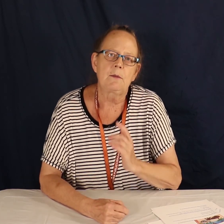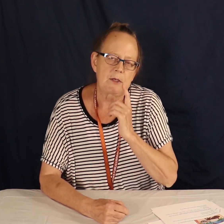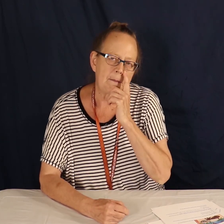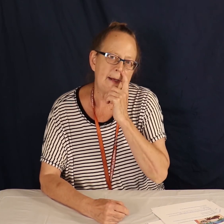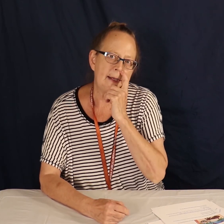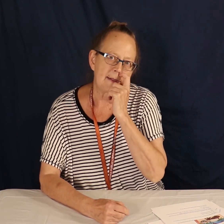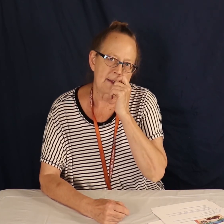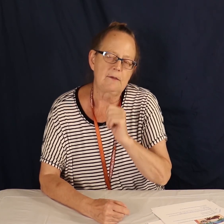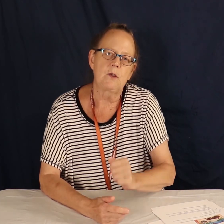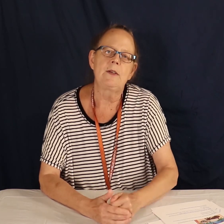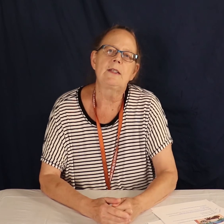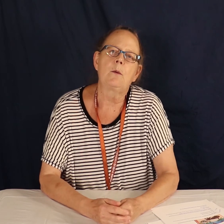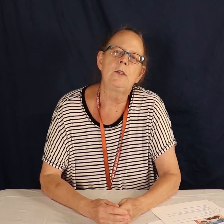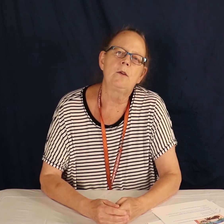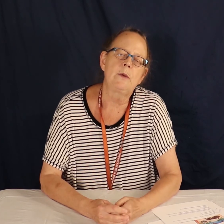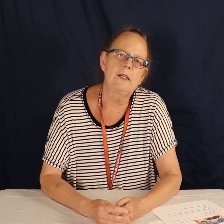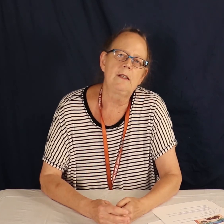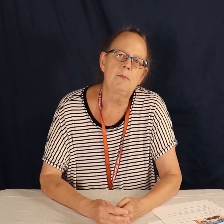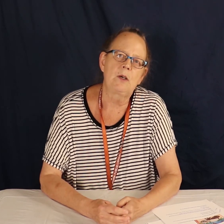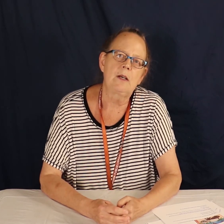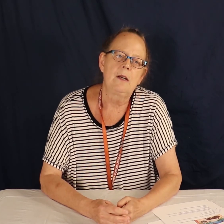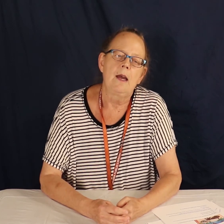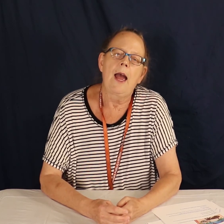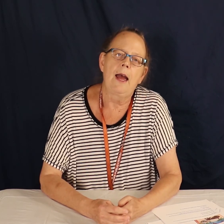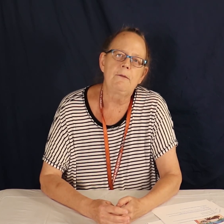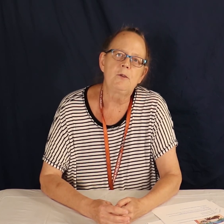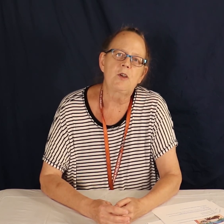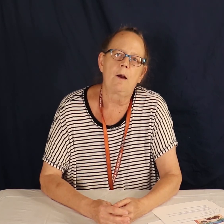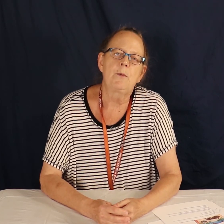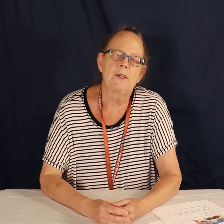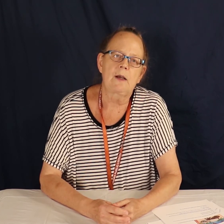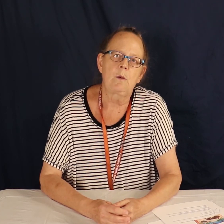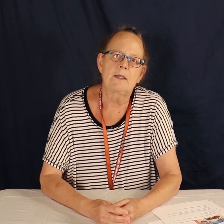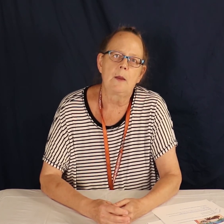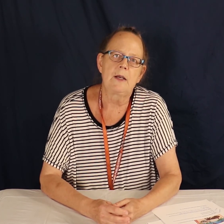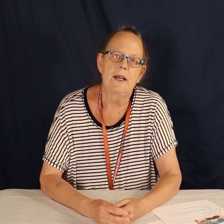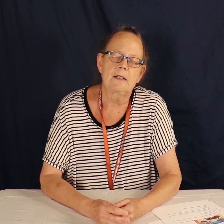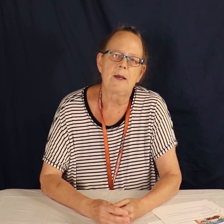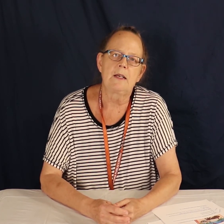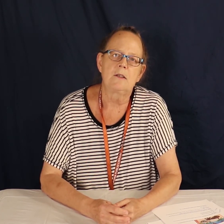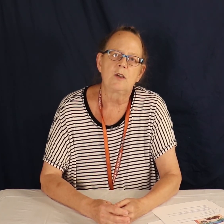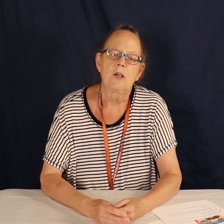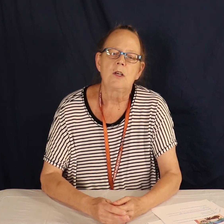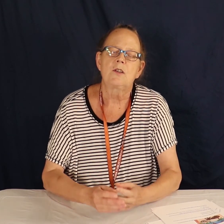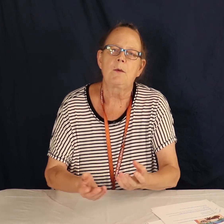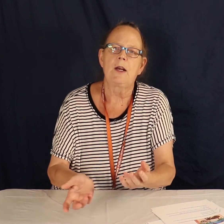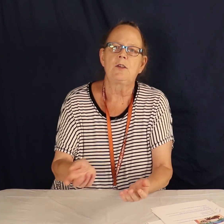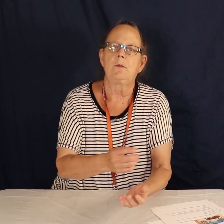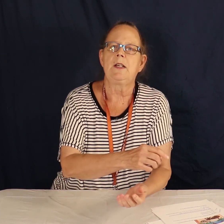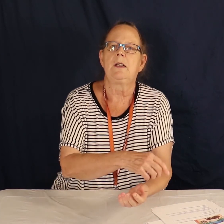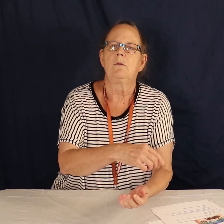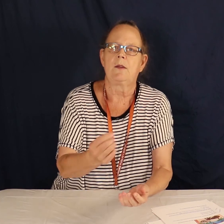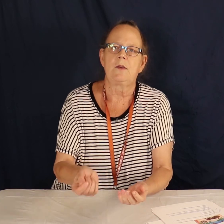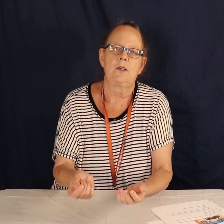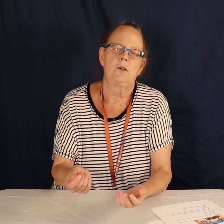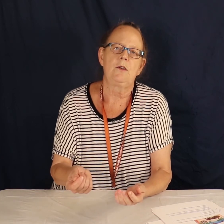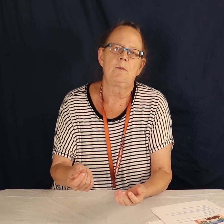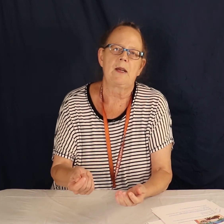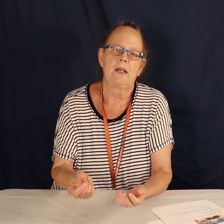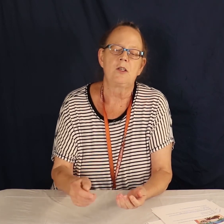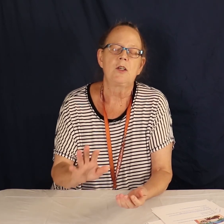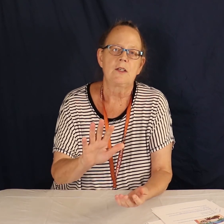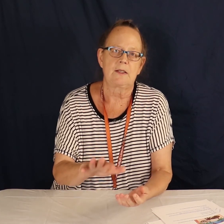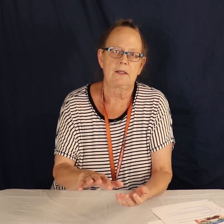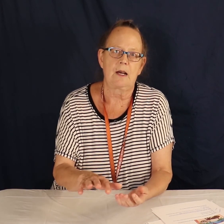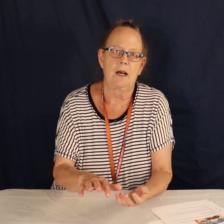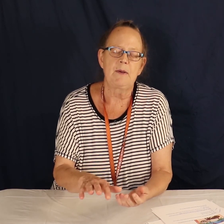Literacy, the tip I'd like to give you is that when you're reading a book, have your child predict what's on the next page. So as you're reading, rather than turn